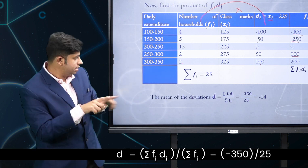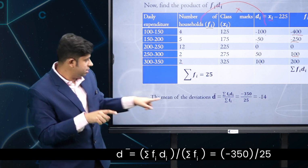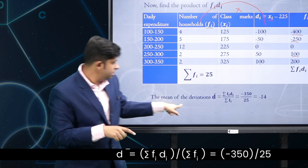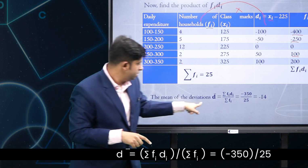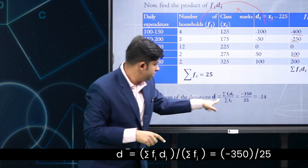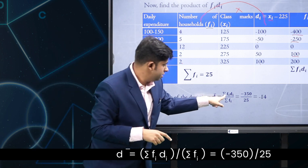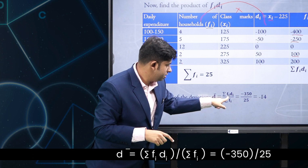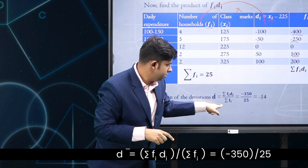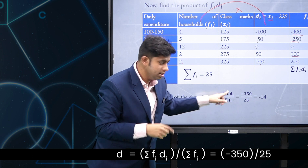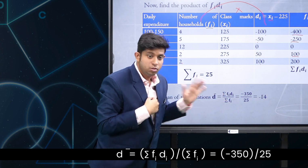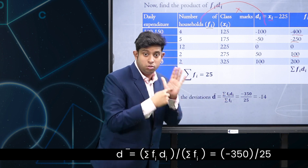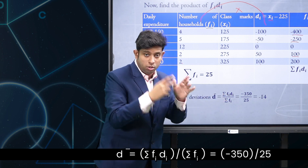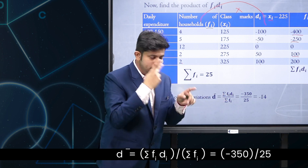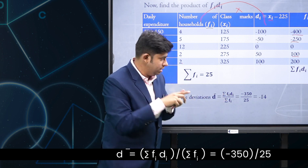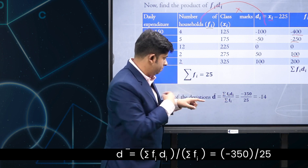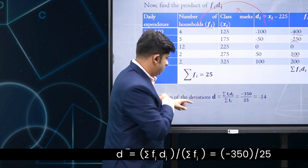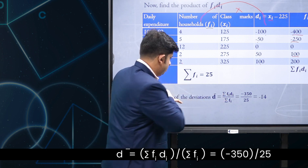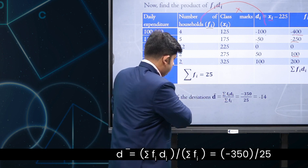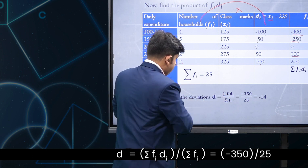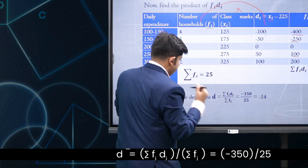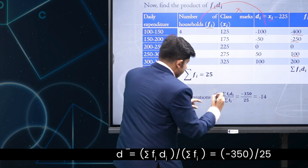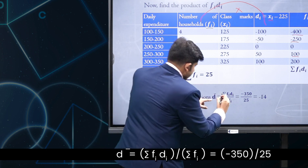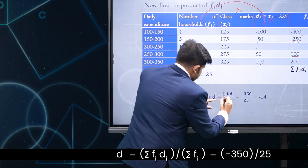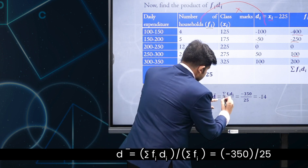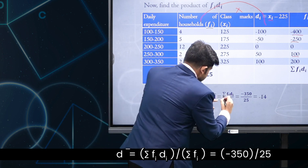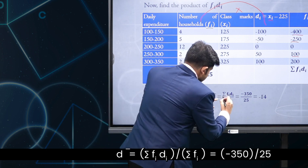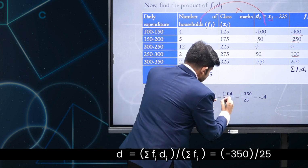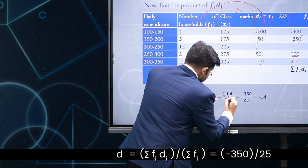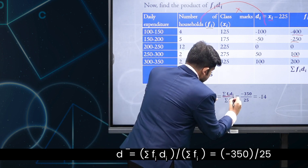By substituting the values, we get minus 350 by 25.